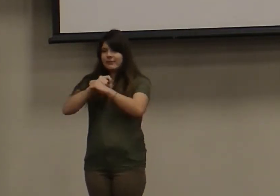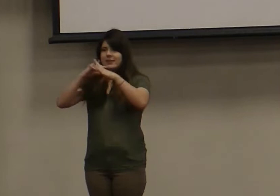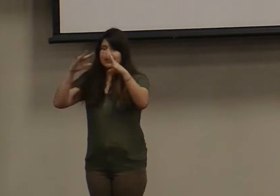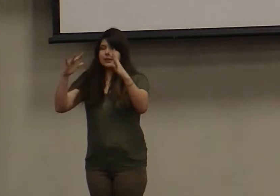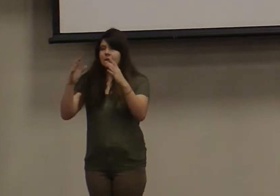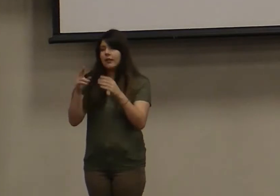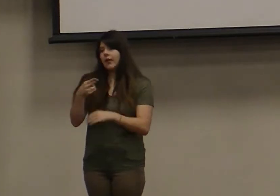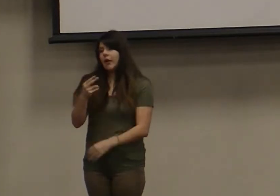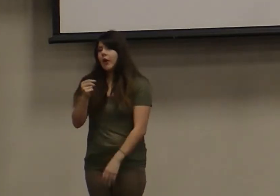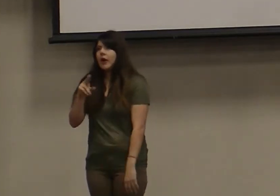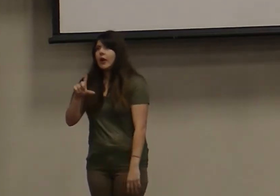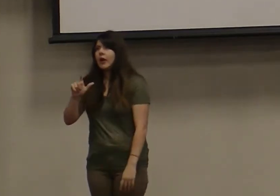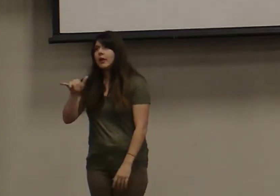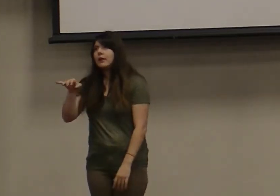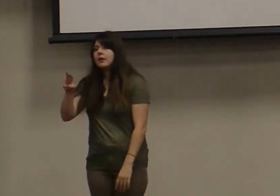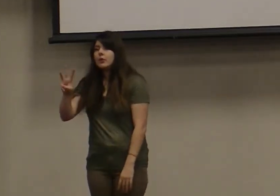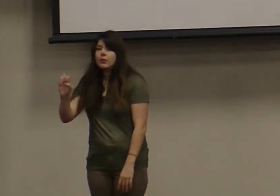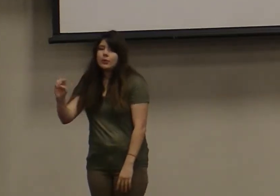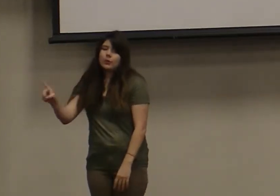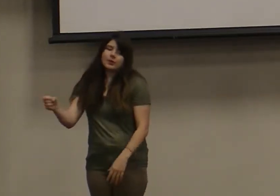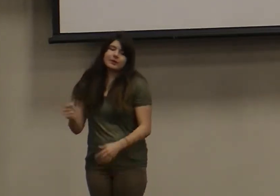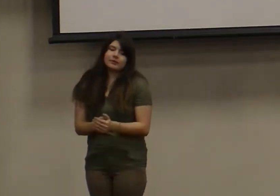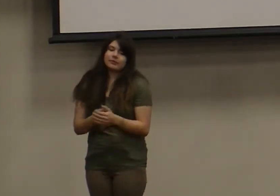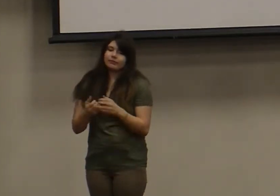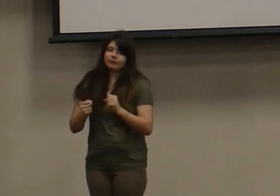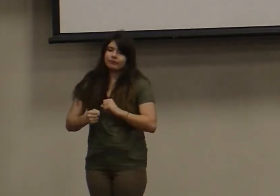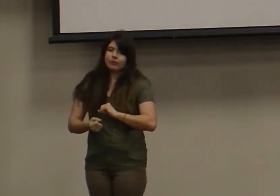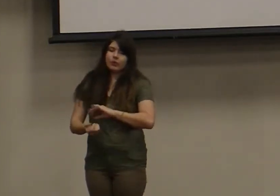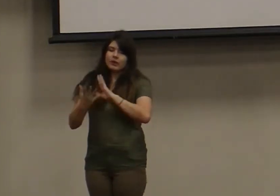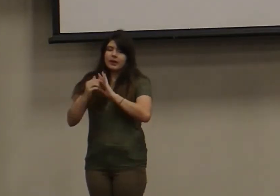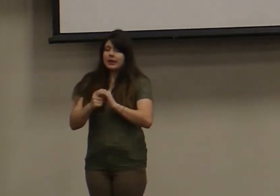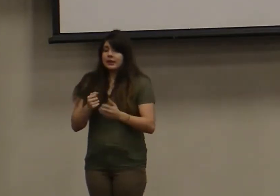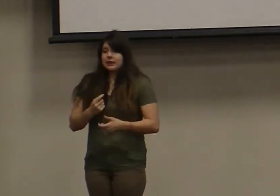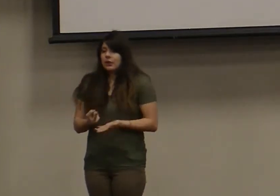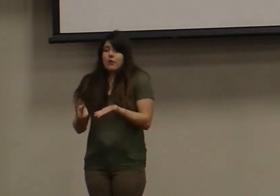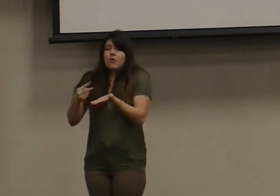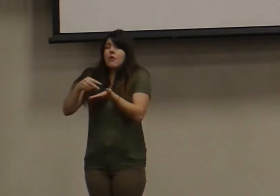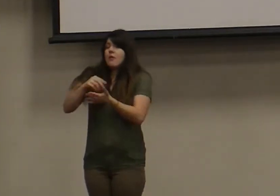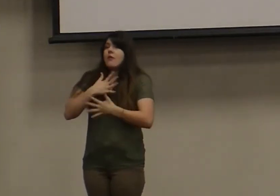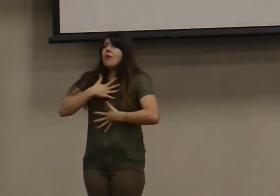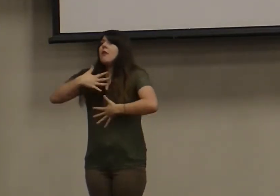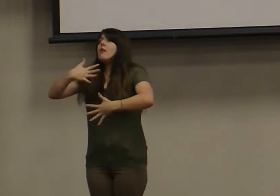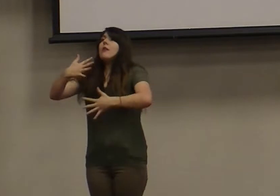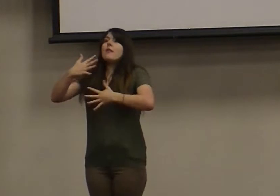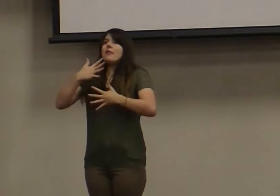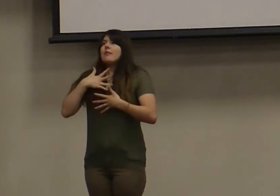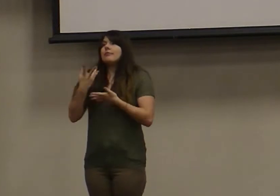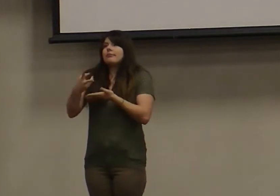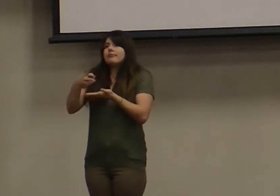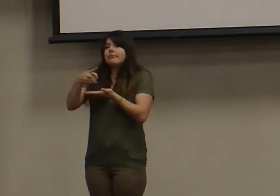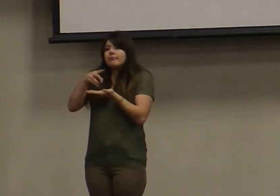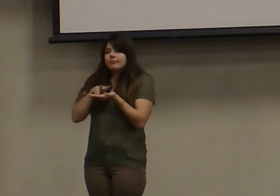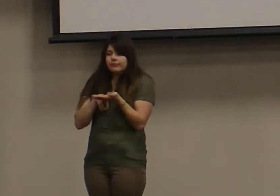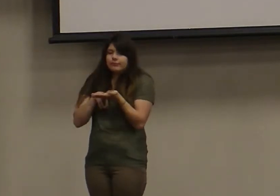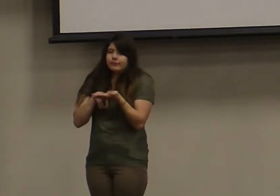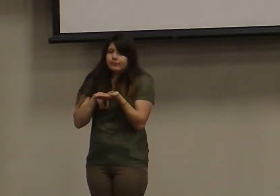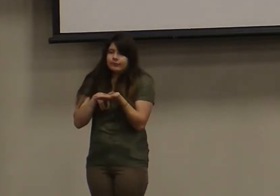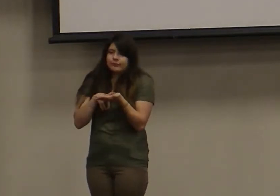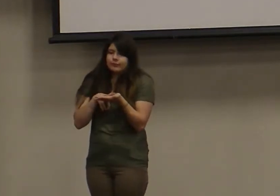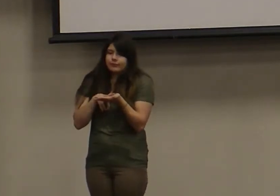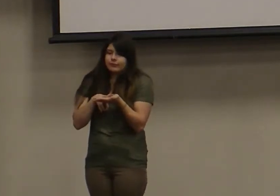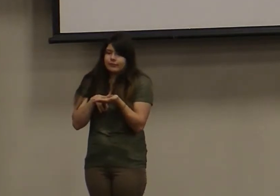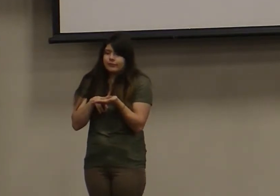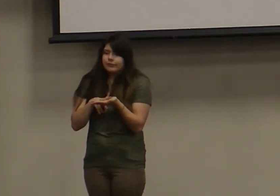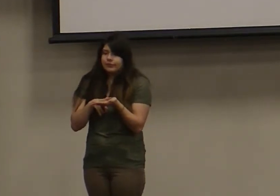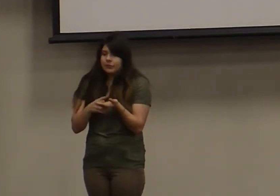He didn't rise up out of the bed and gasp a last breath and then fall back to the bed.